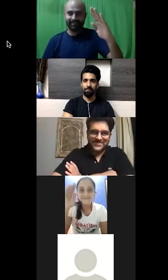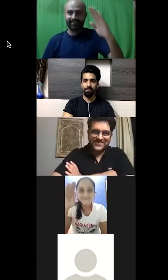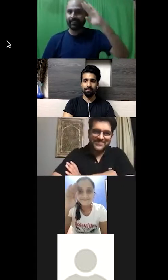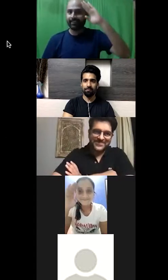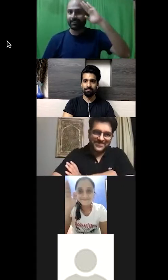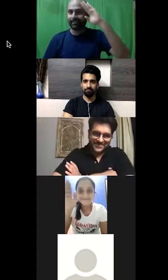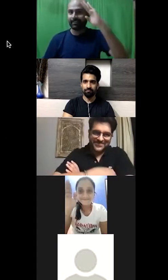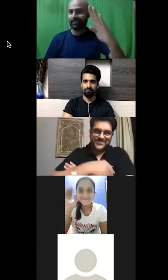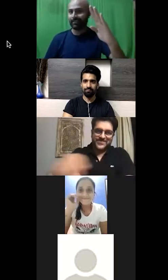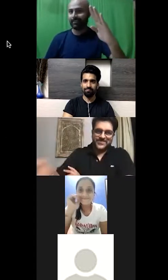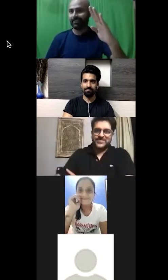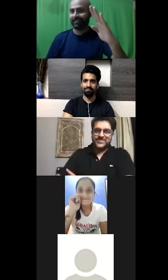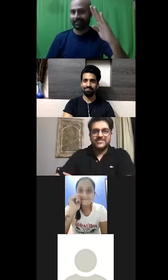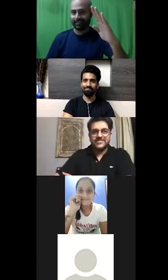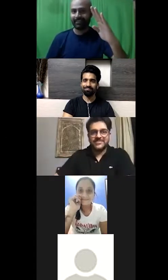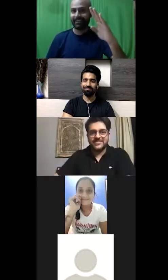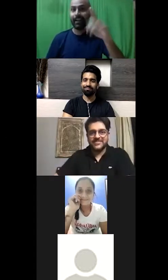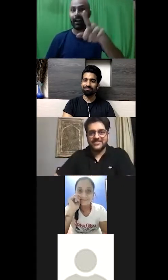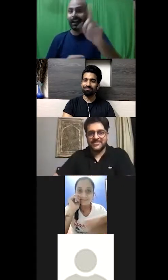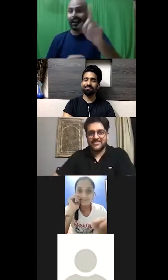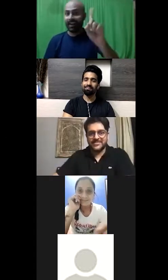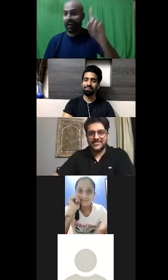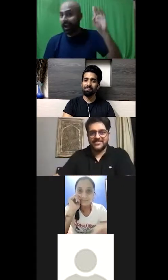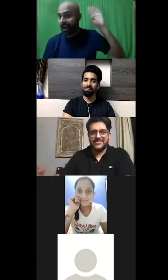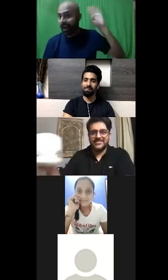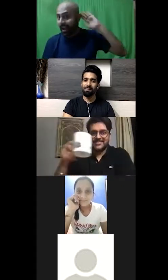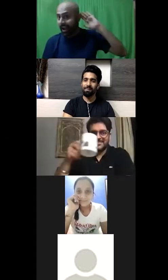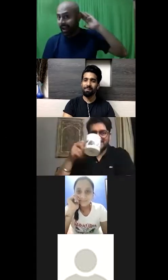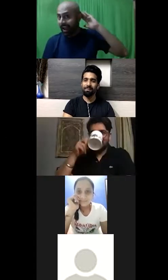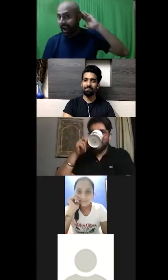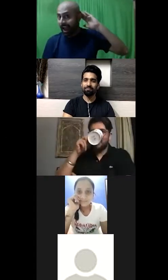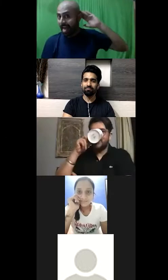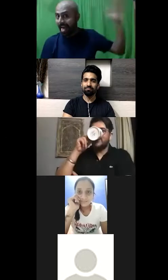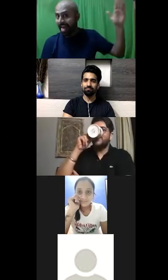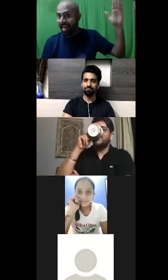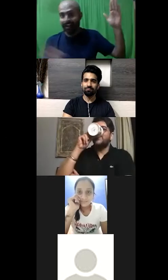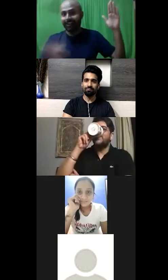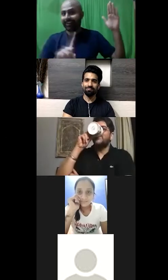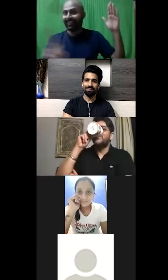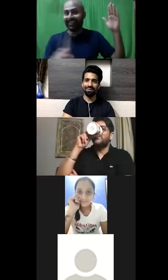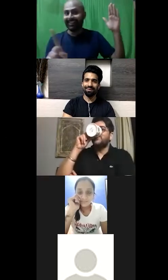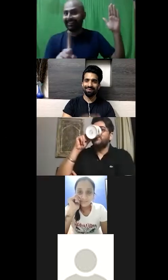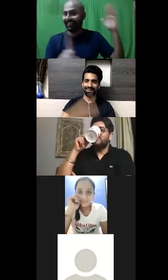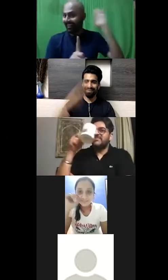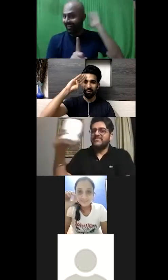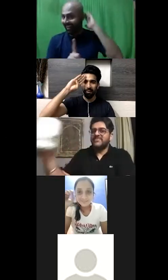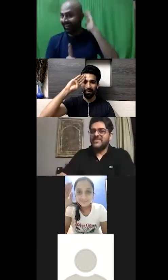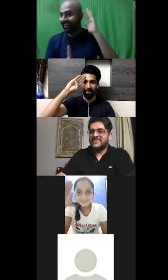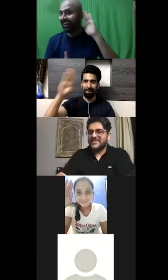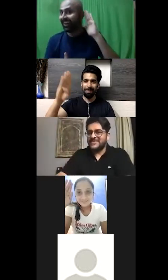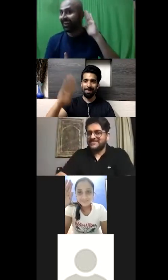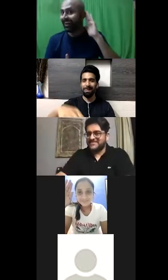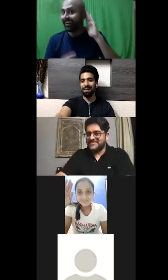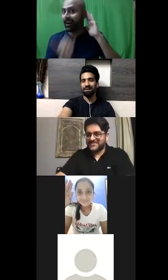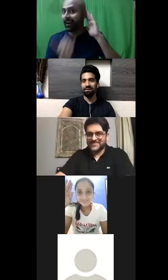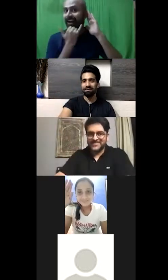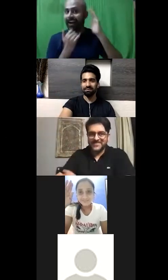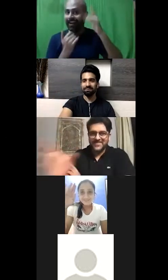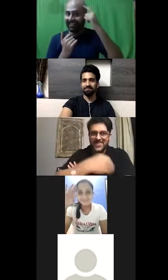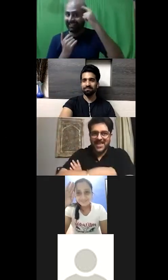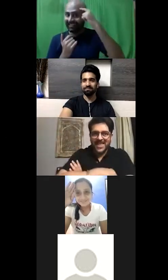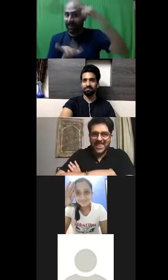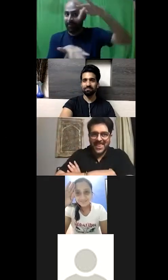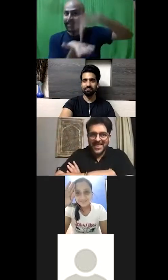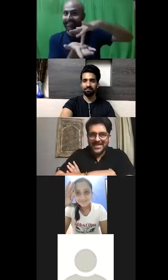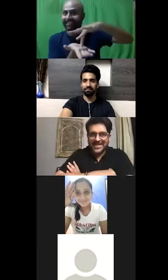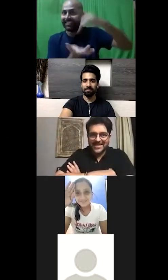Hello. Hello. No, not on your ear, not on the back of your head. No, not there.